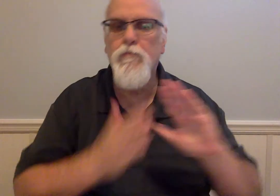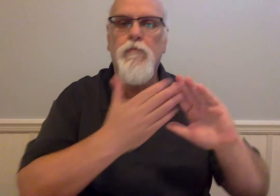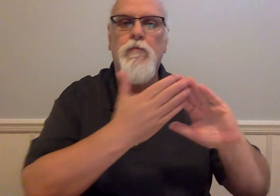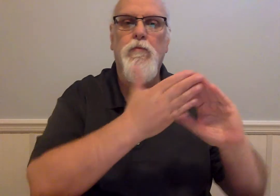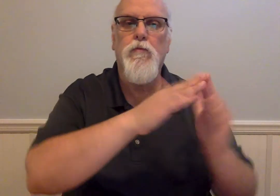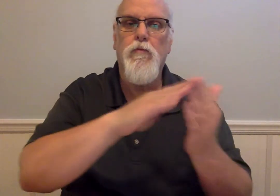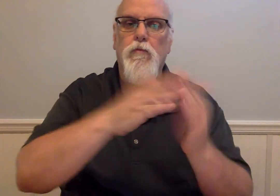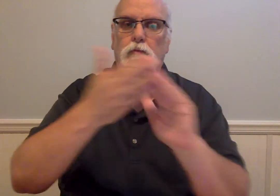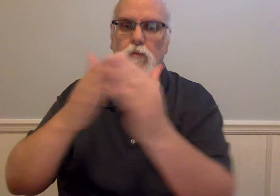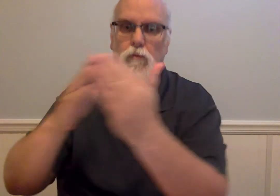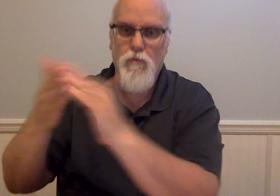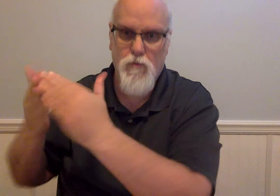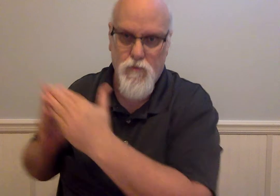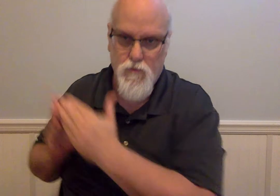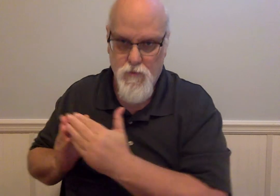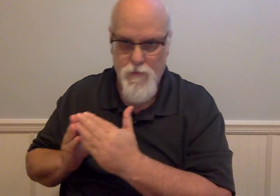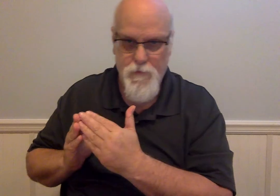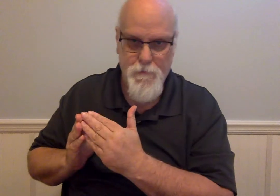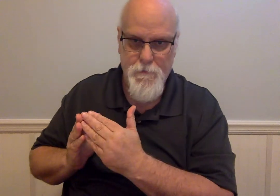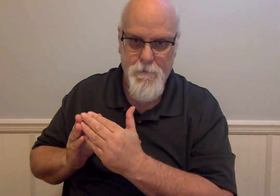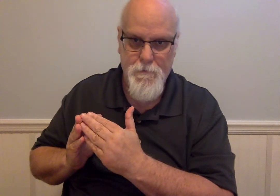Deaf community.